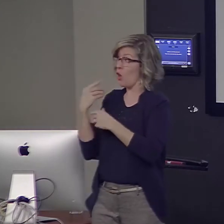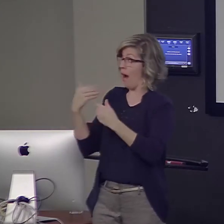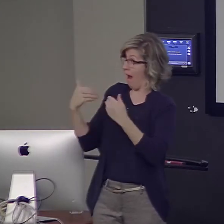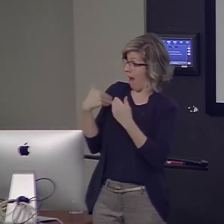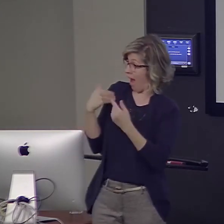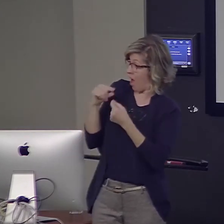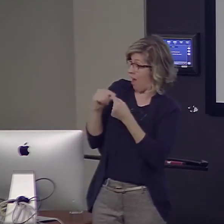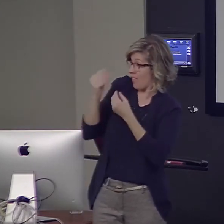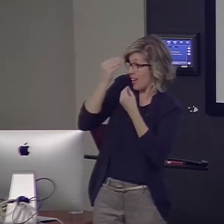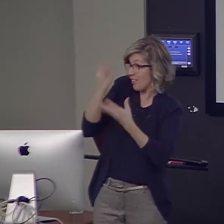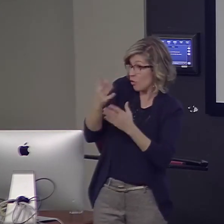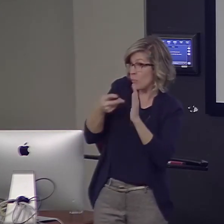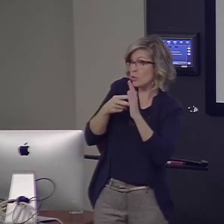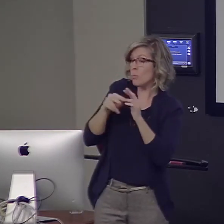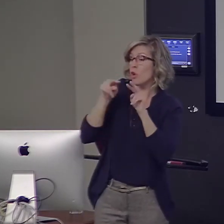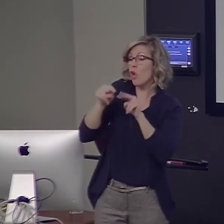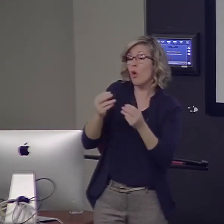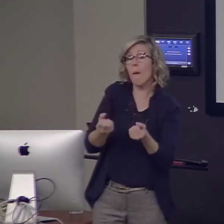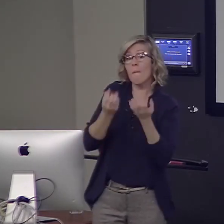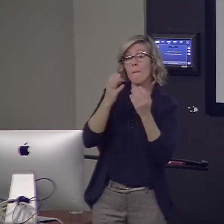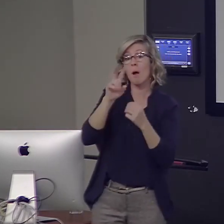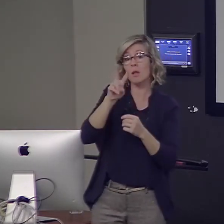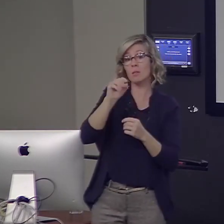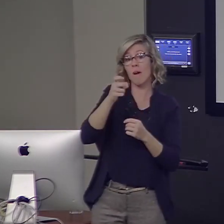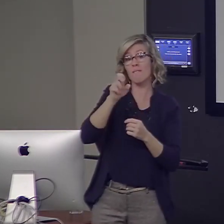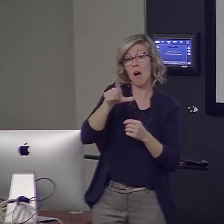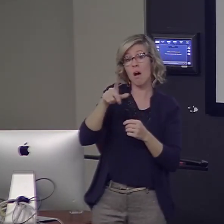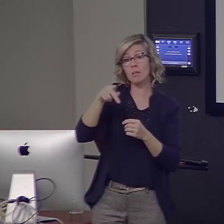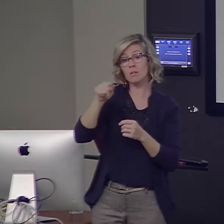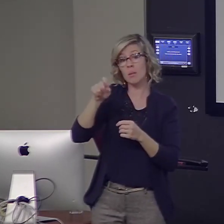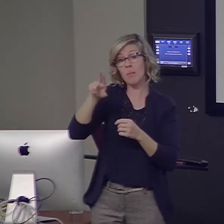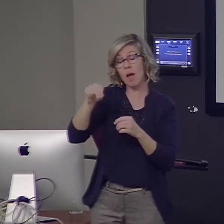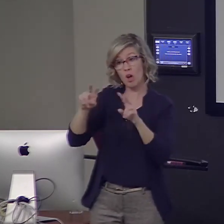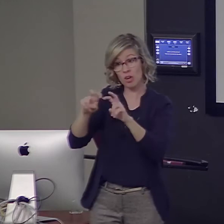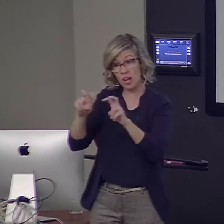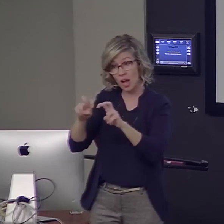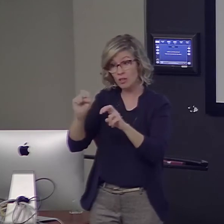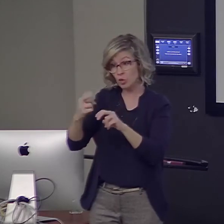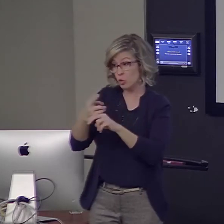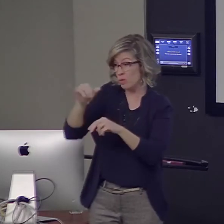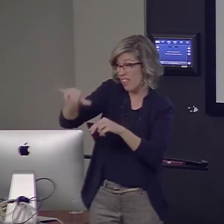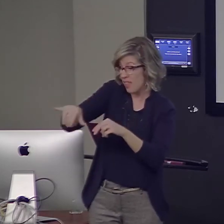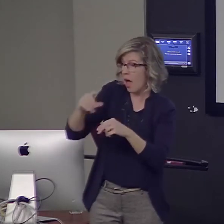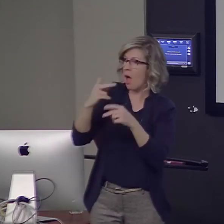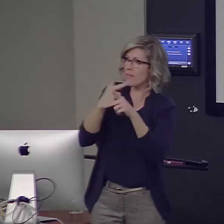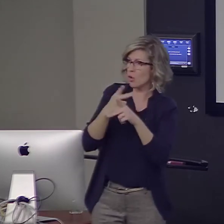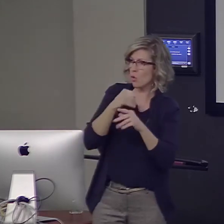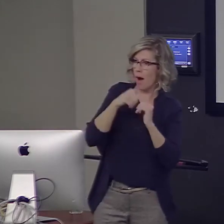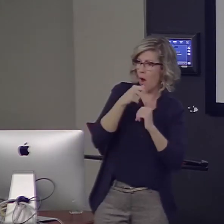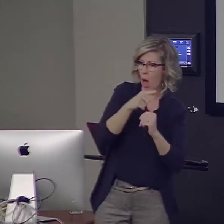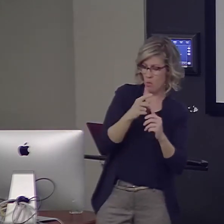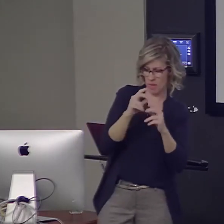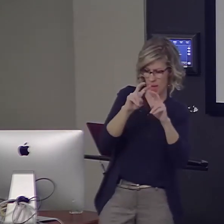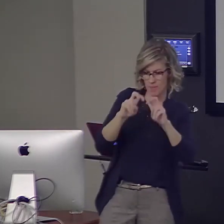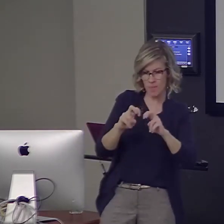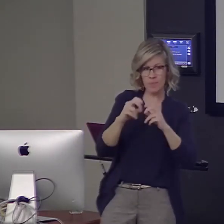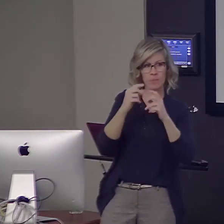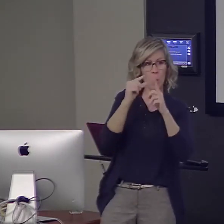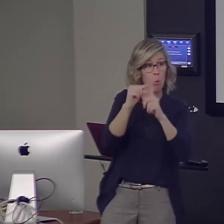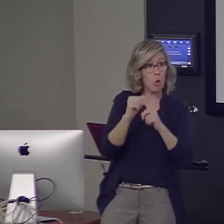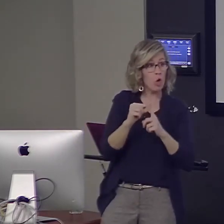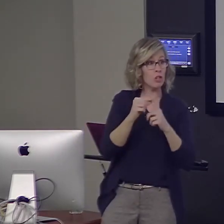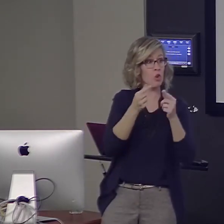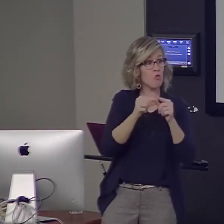can you use multivoxel pattern analysis to decode things like the meanings of words or the grammatical category